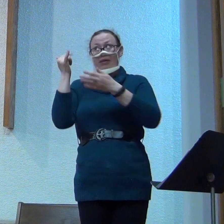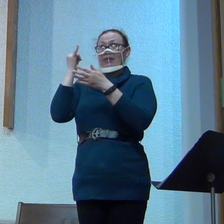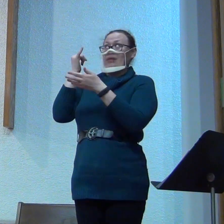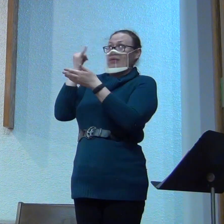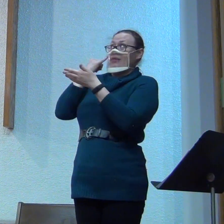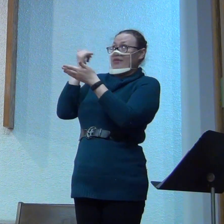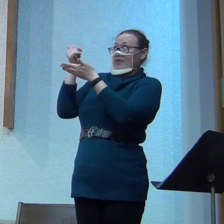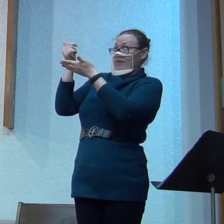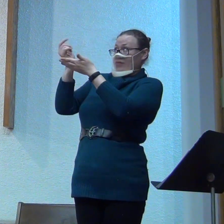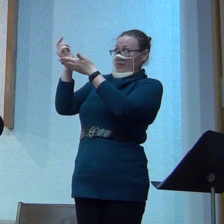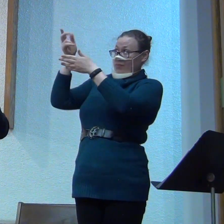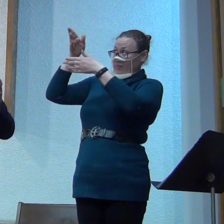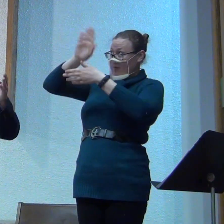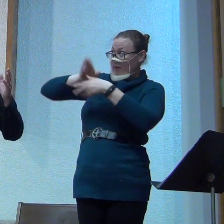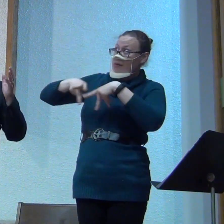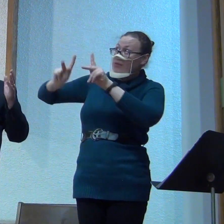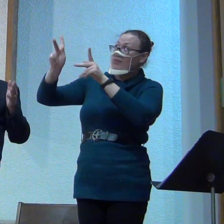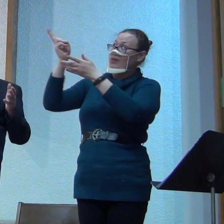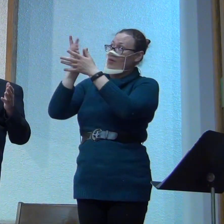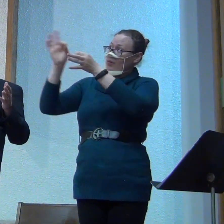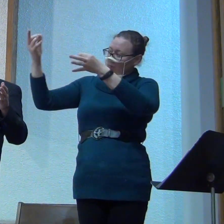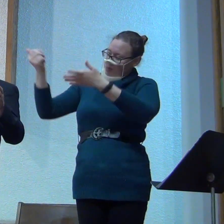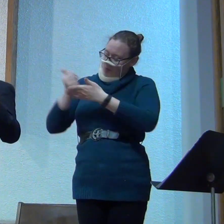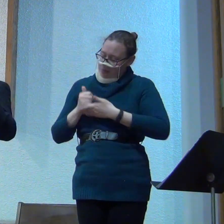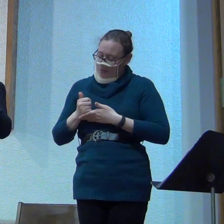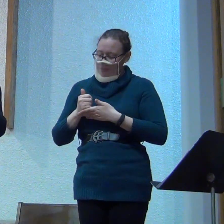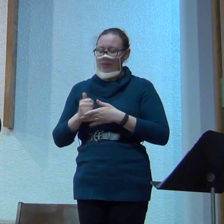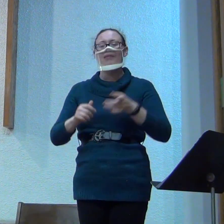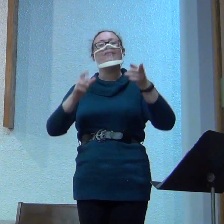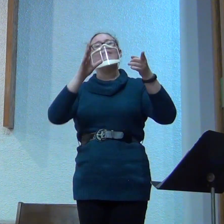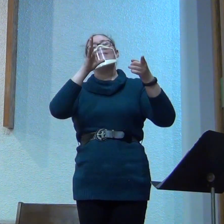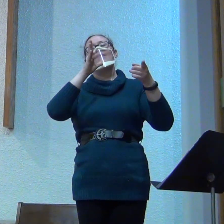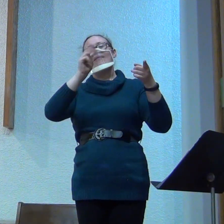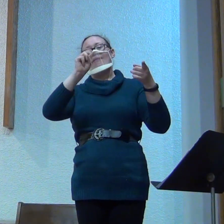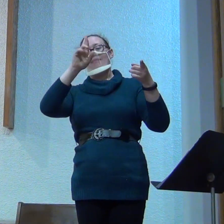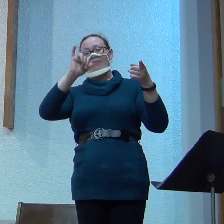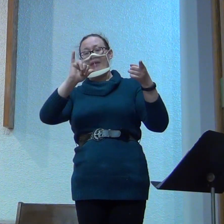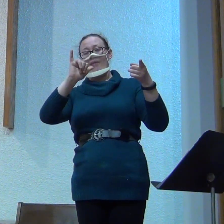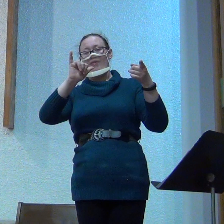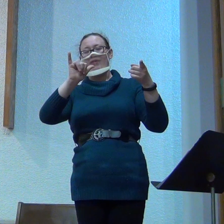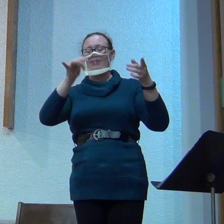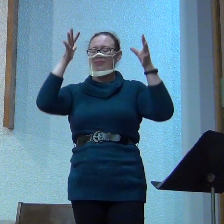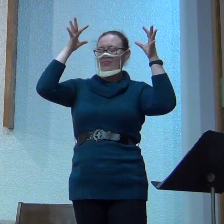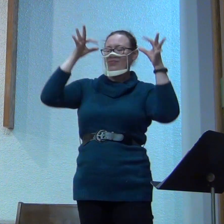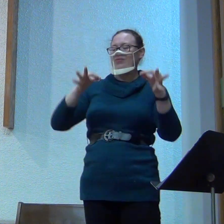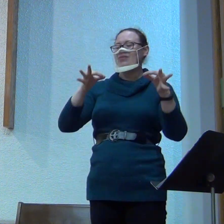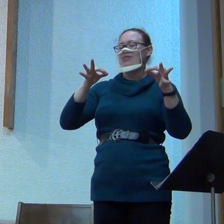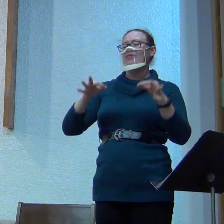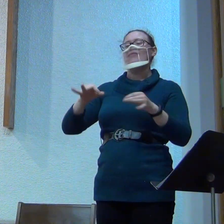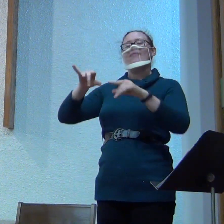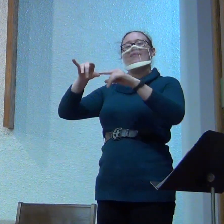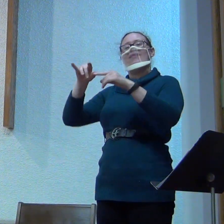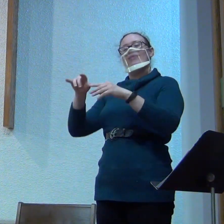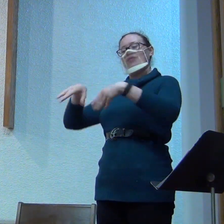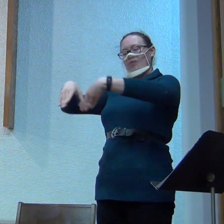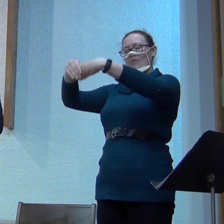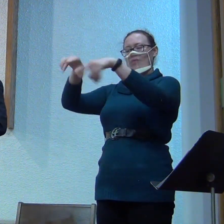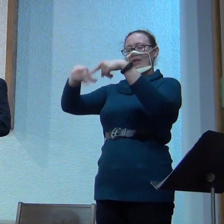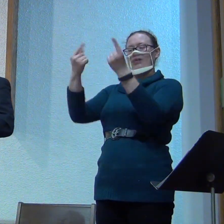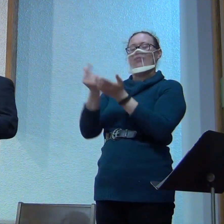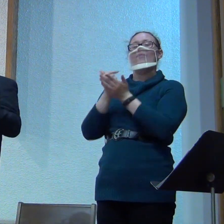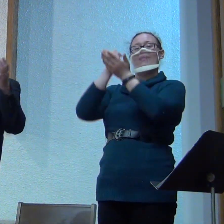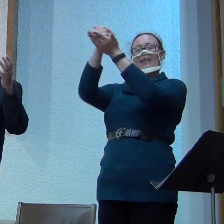Mary here demonstrated a resolve to help the wedding party